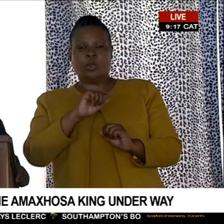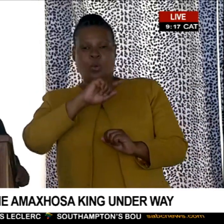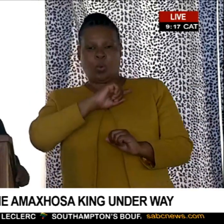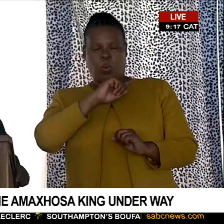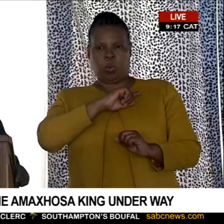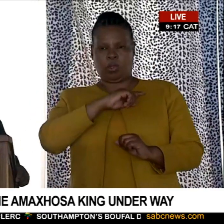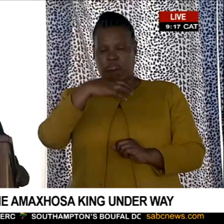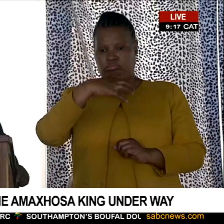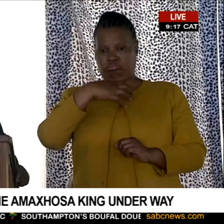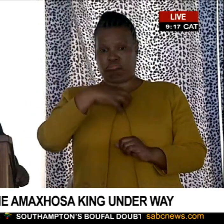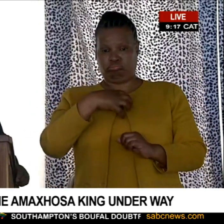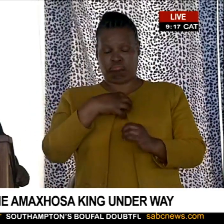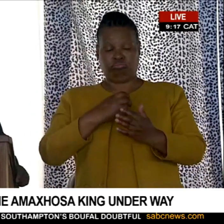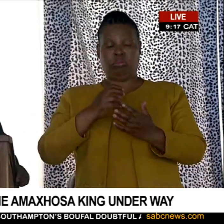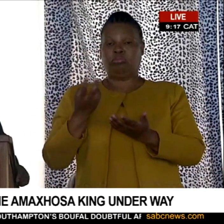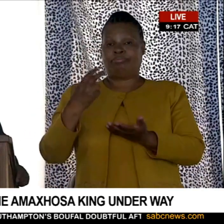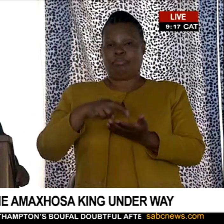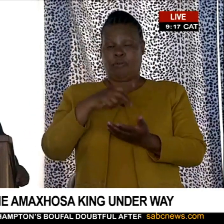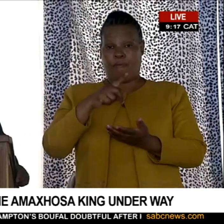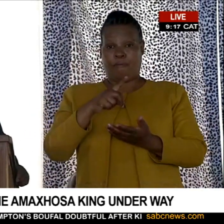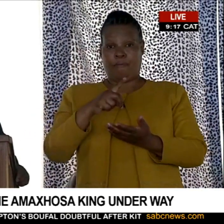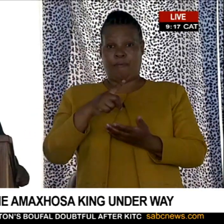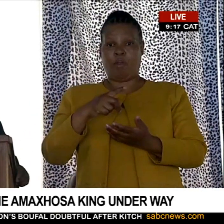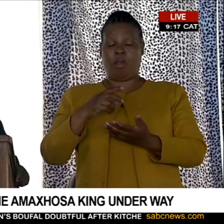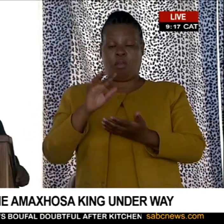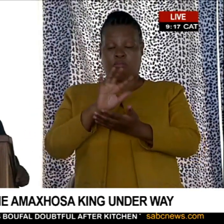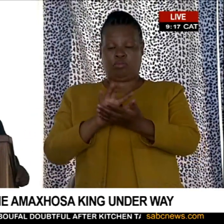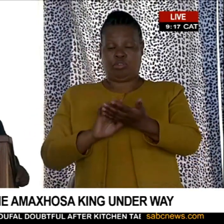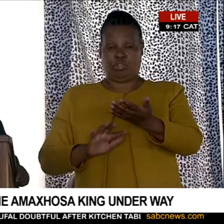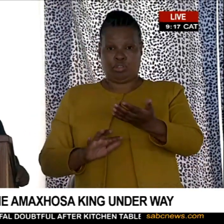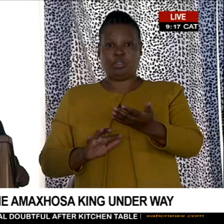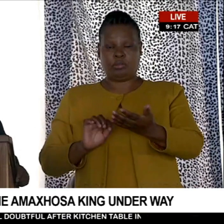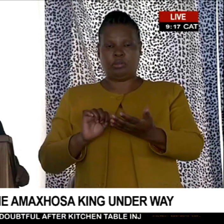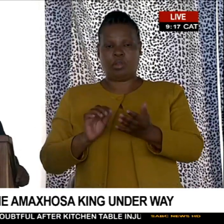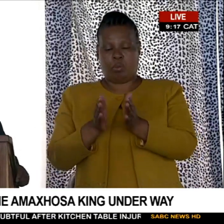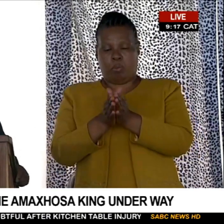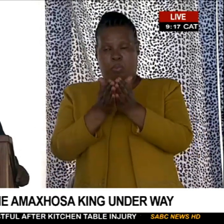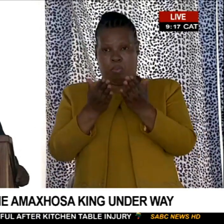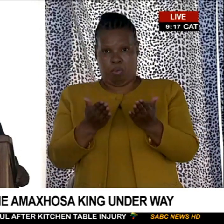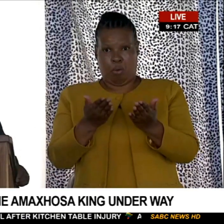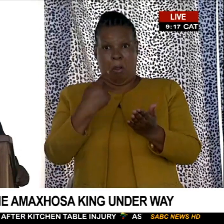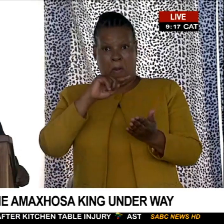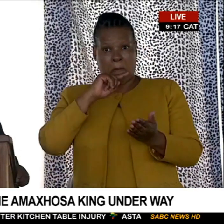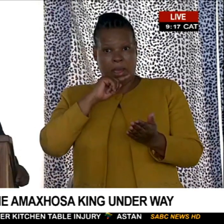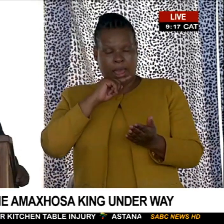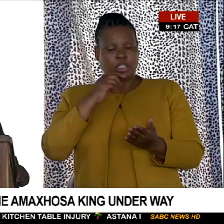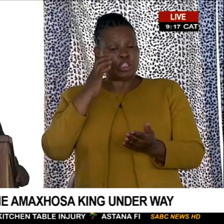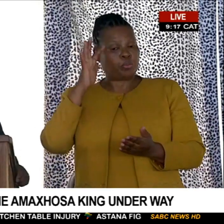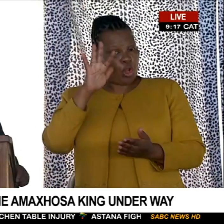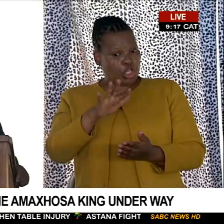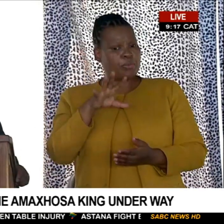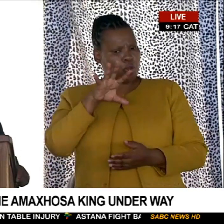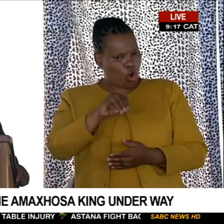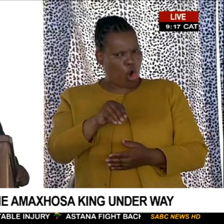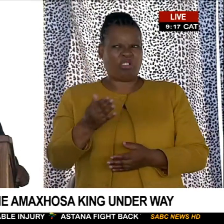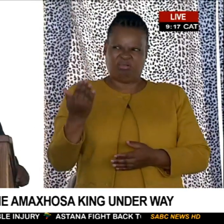write our own history books to prove that we have a past and that it